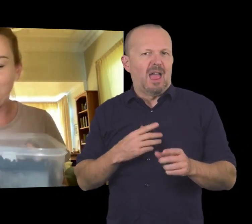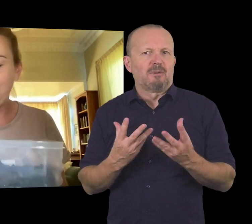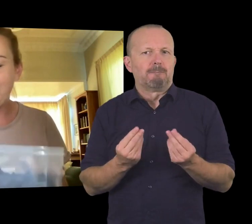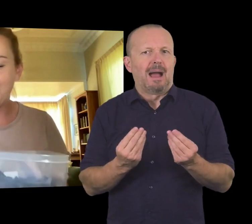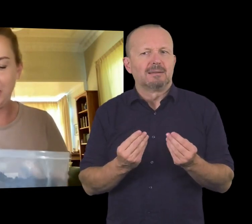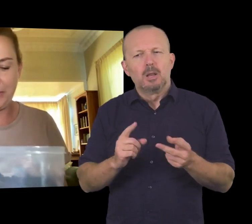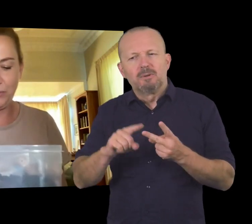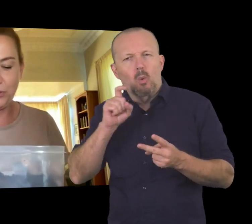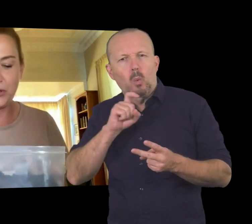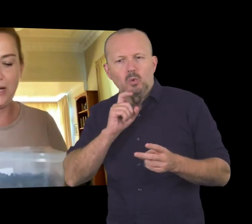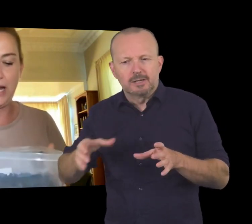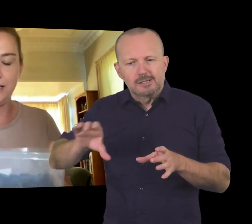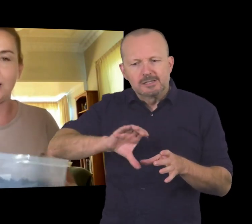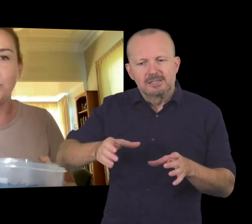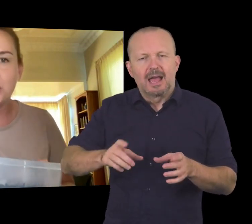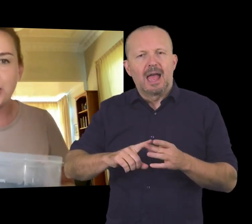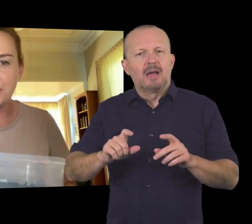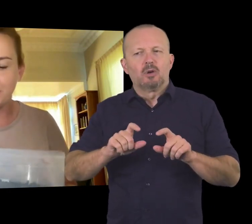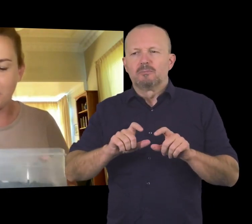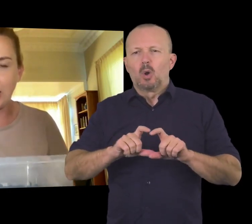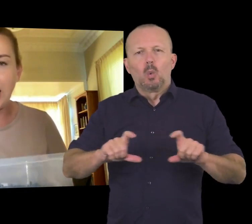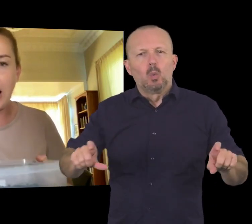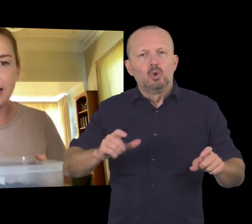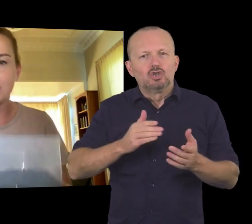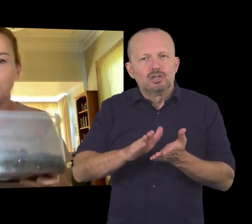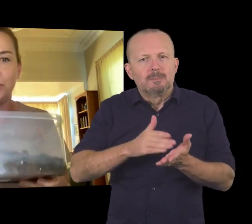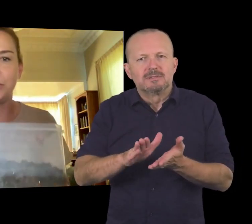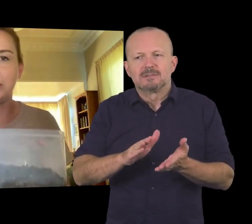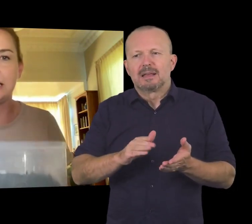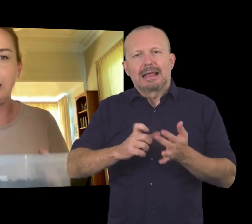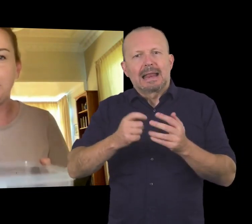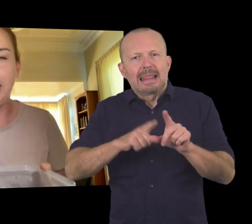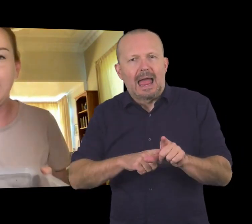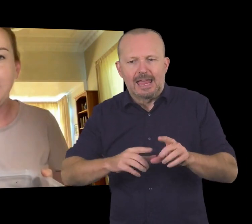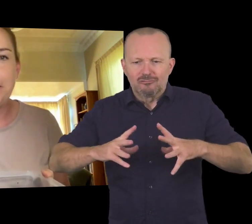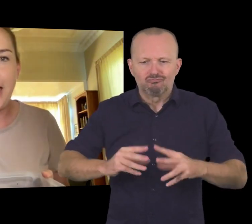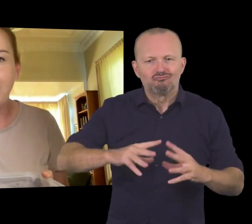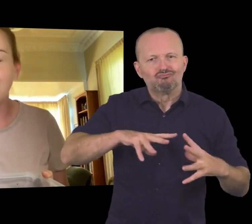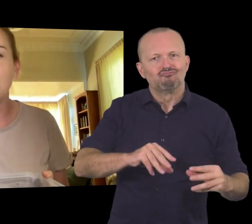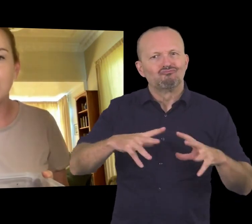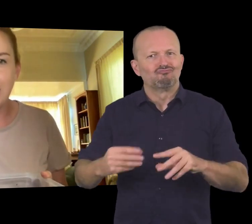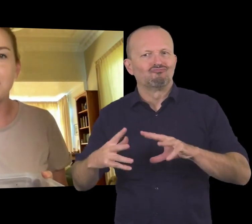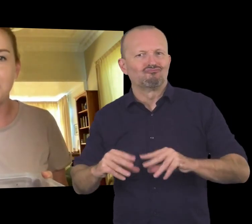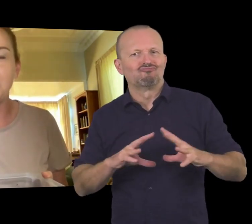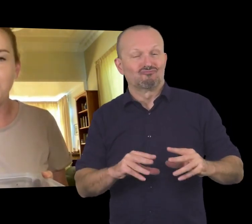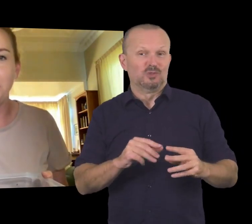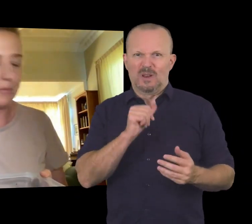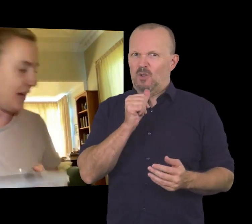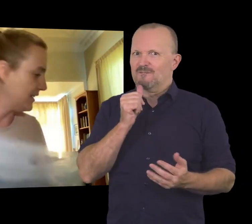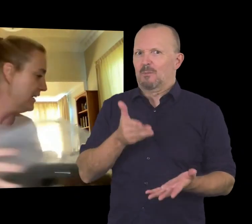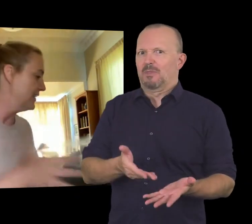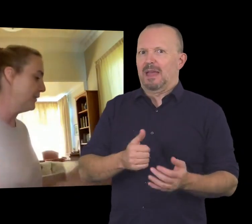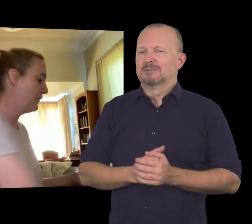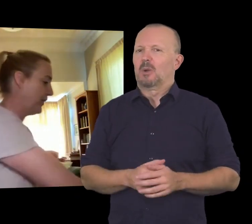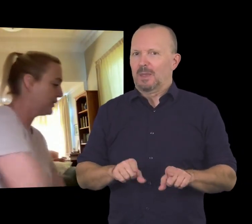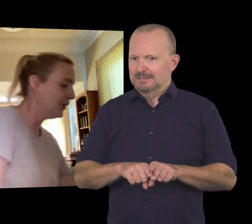But I've got mud with a bit of water in it. It's got wood chips, it's got clay, it's got all sorts of stuff. But man, you can have so much fun with